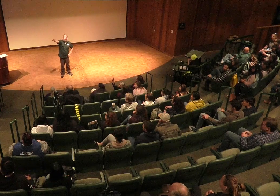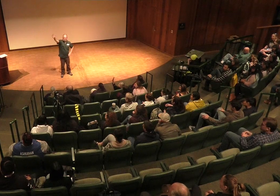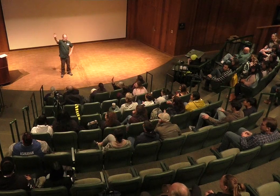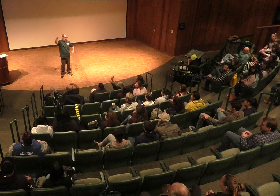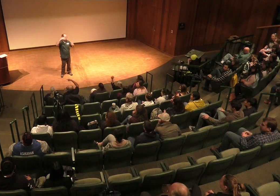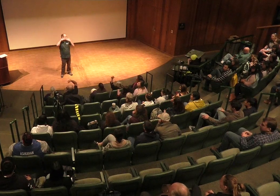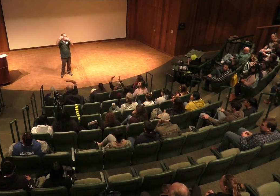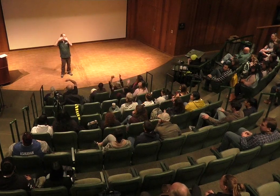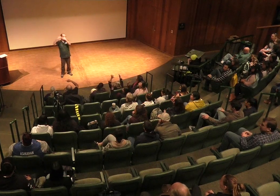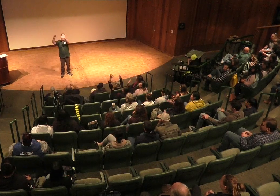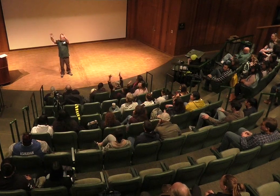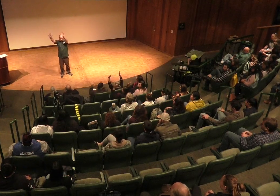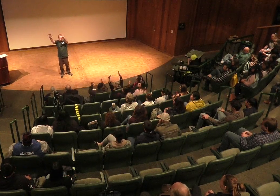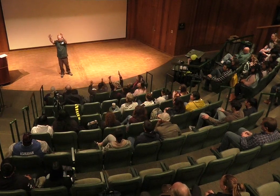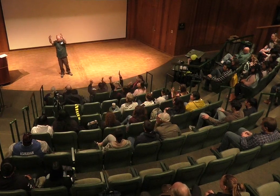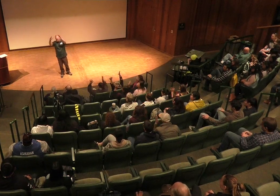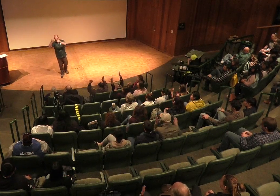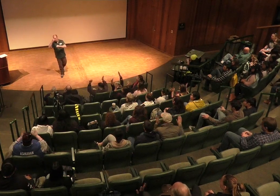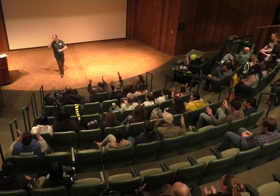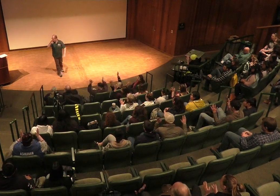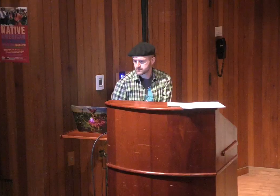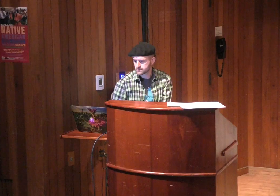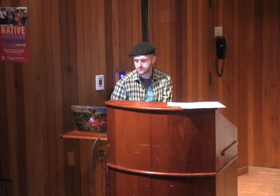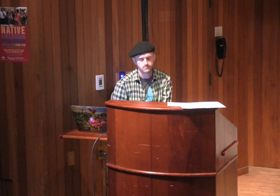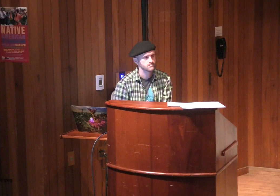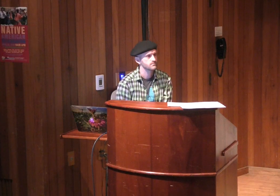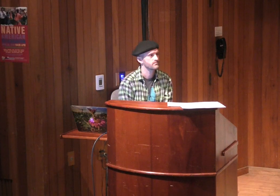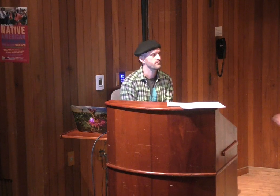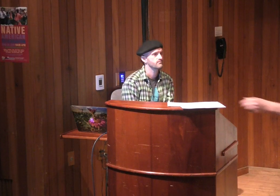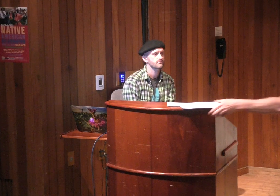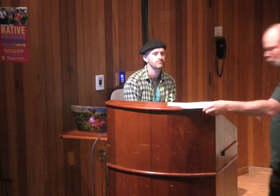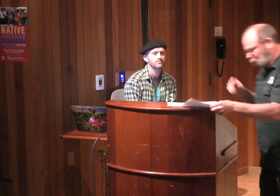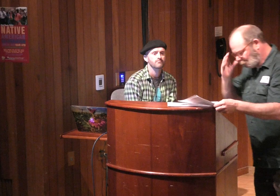Thank you. Thanks to both of these people over here. Thank you so much.